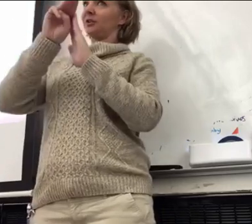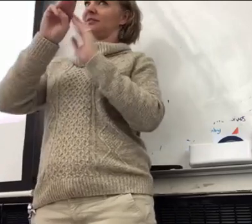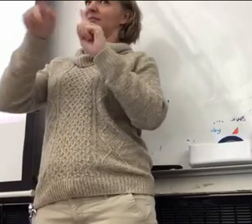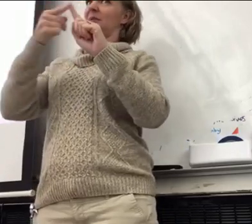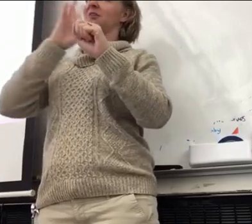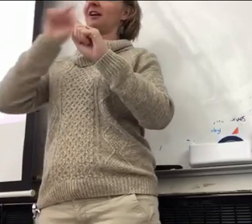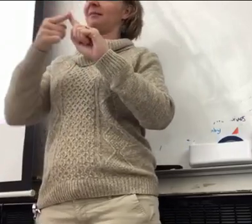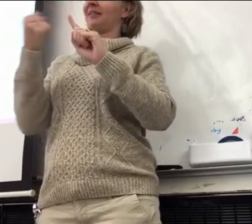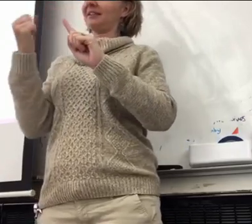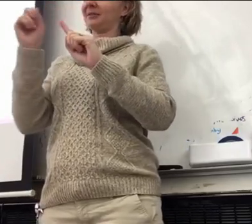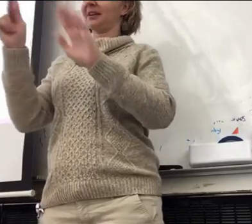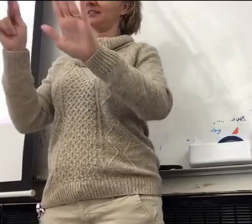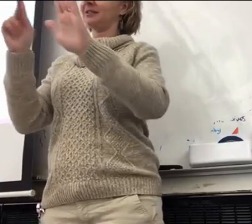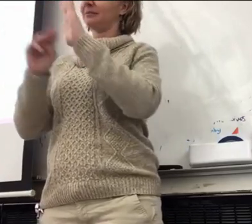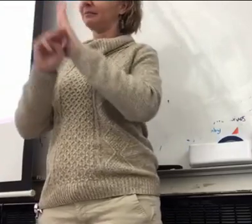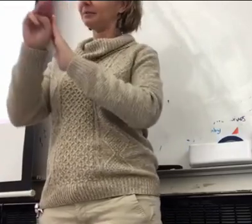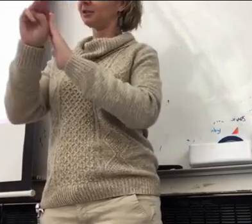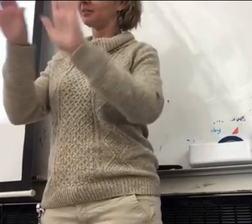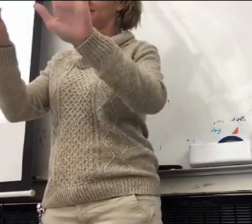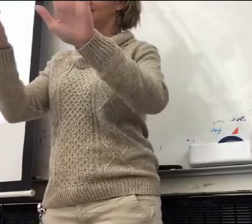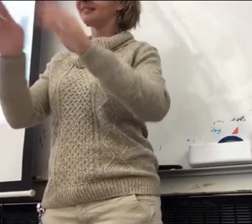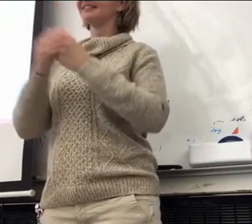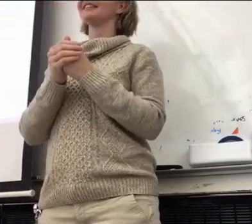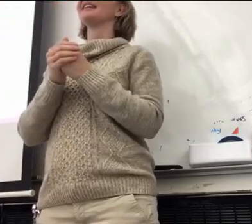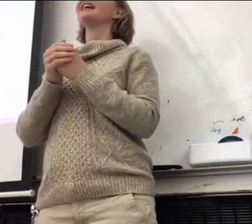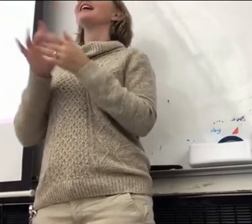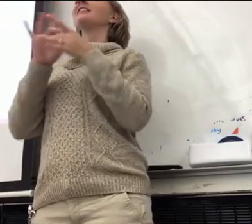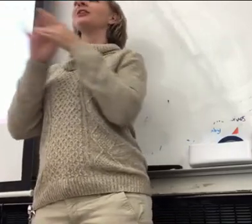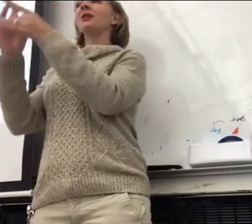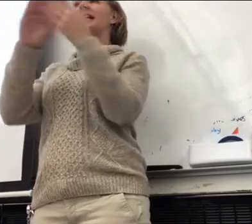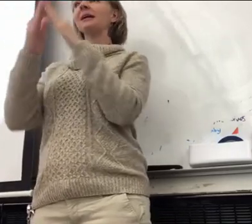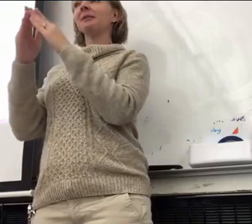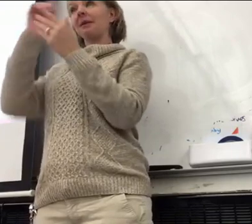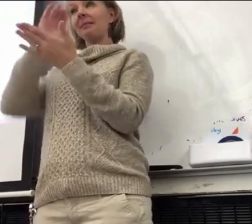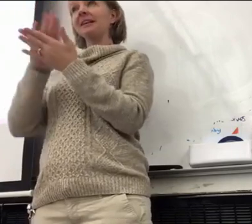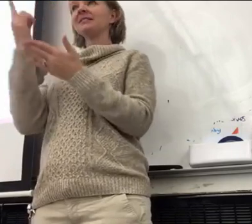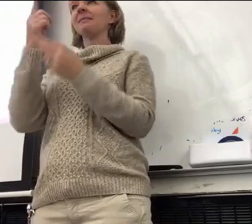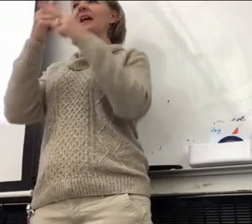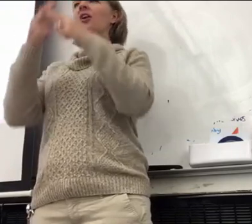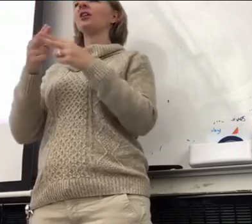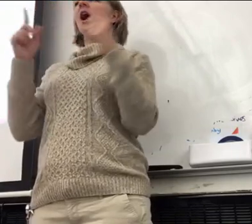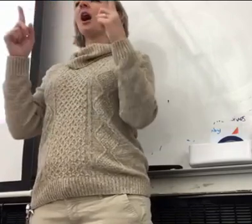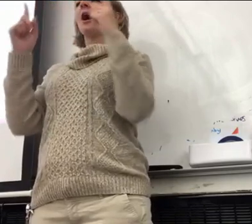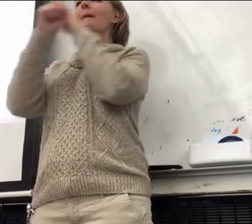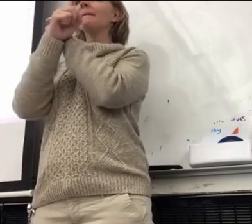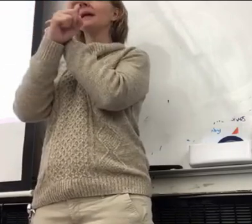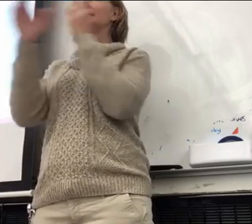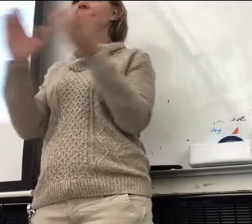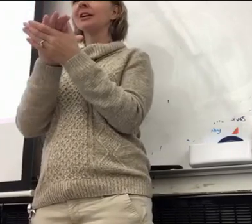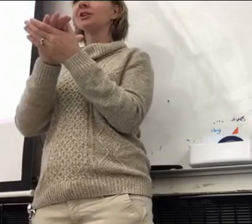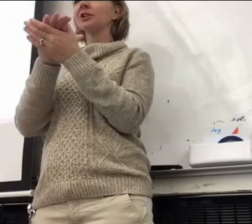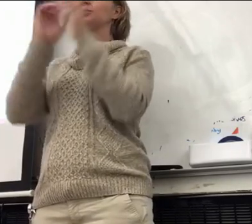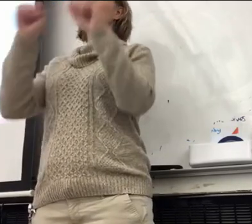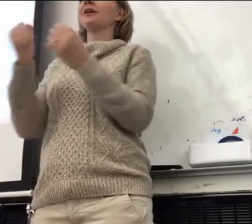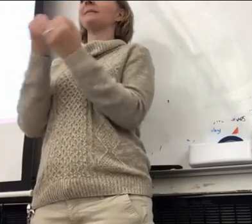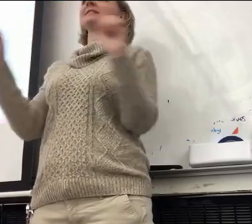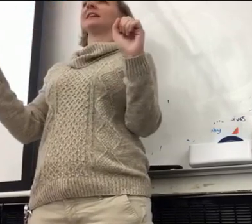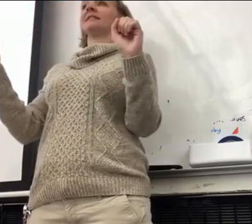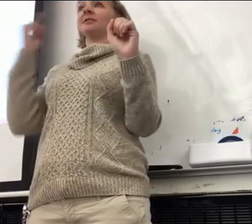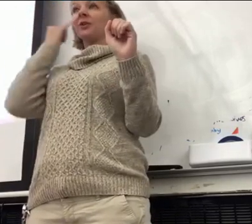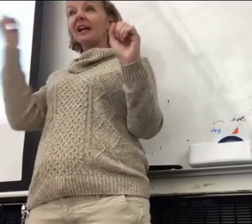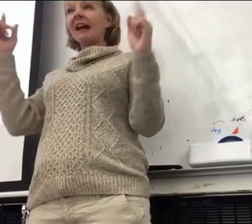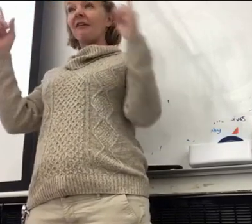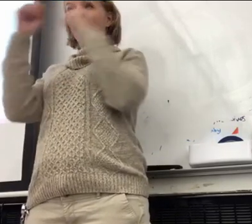so just be mature. Okay? The Oneida community believed in something called complex marriages in order to be saved. The idea of